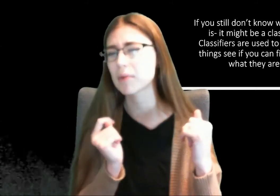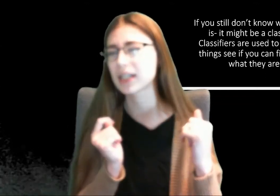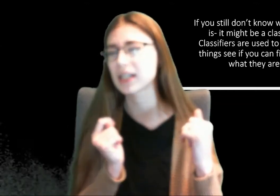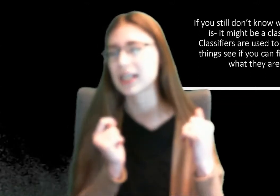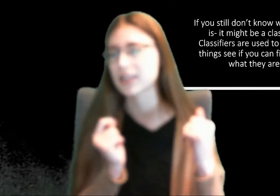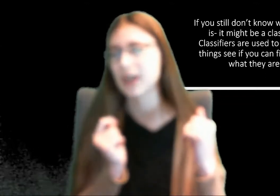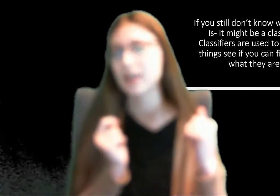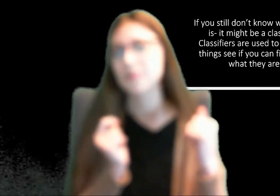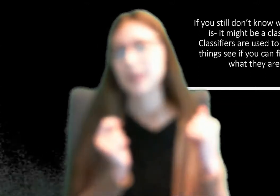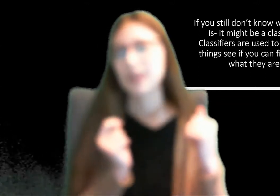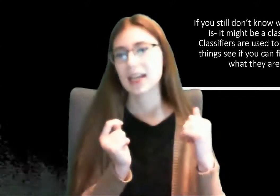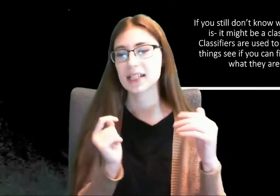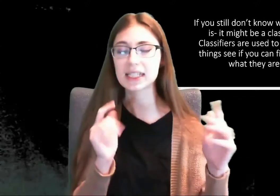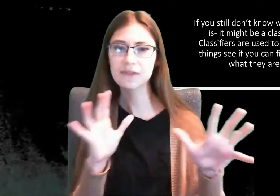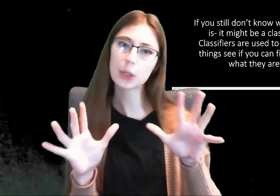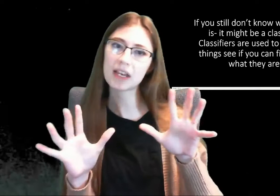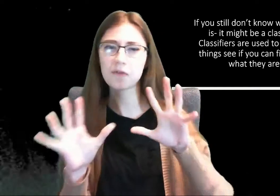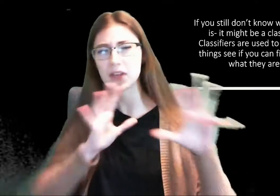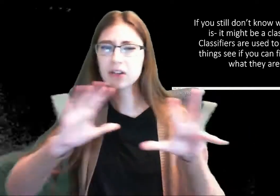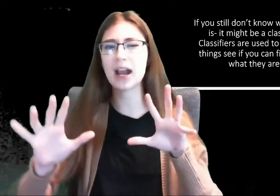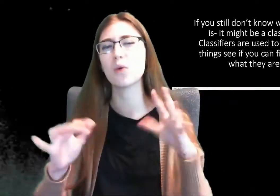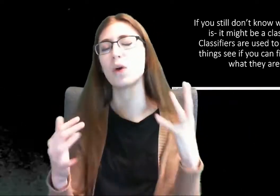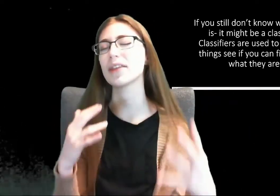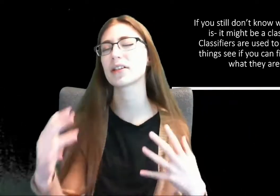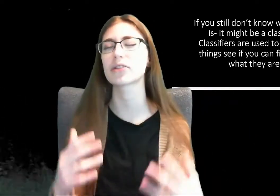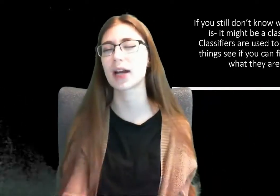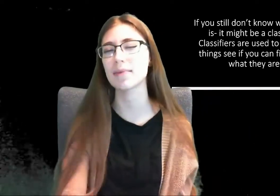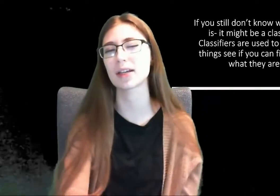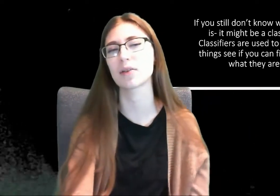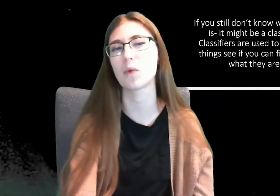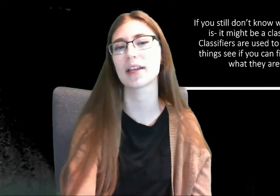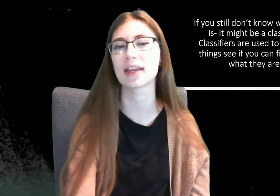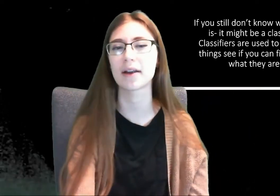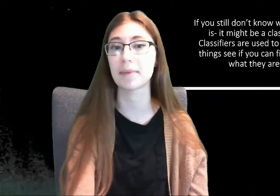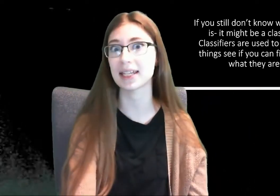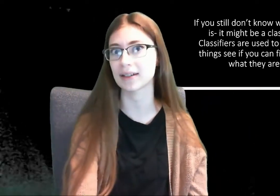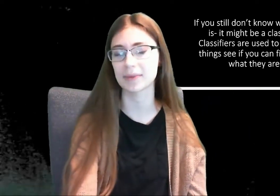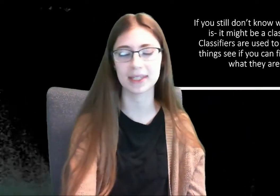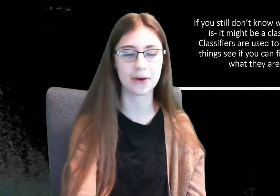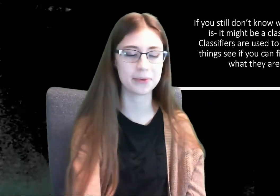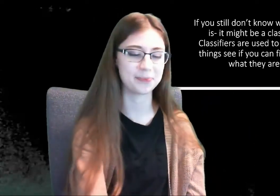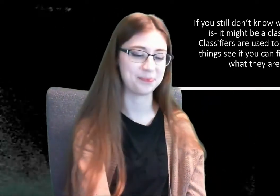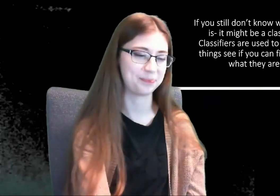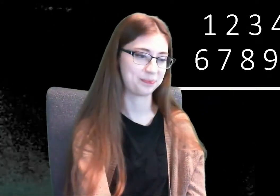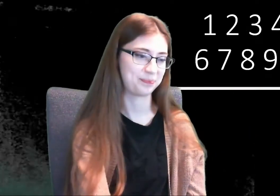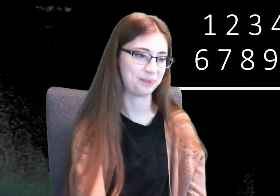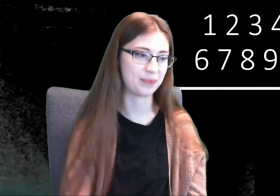a classifier, and see if you can figure out what they're describing and what they're meaning. So that's